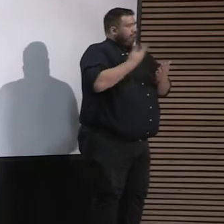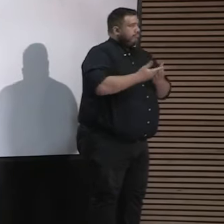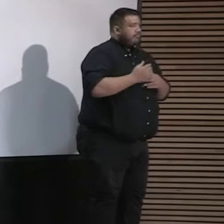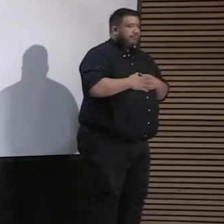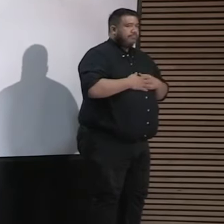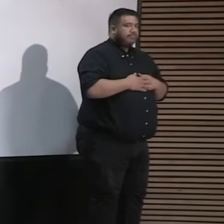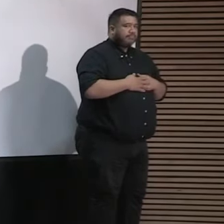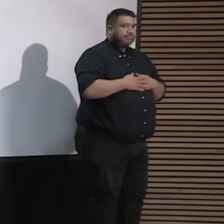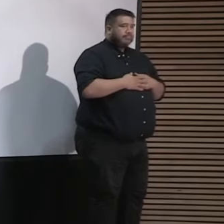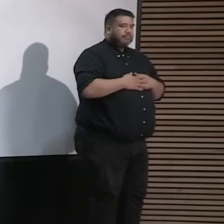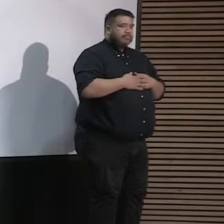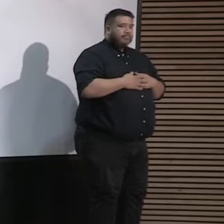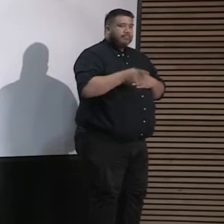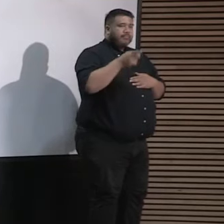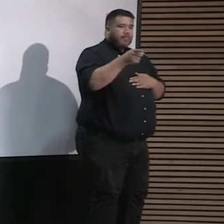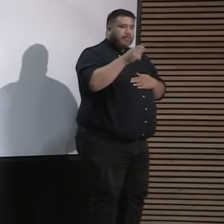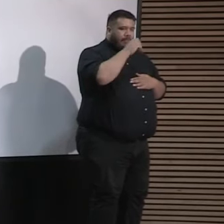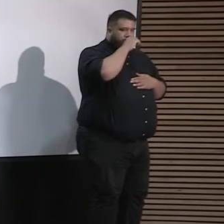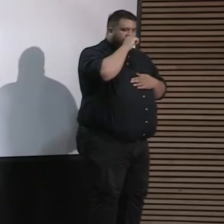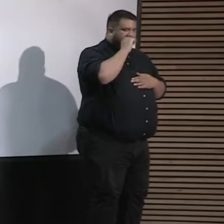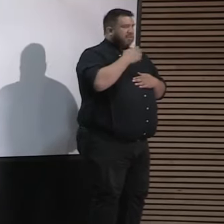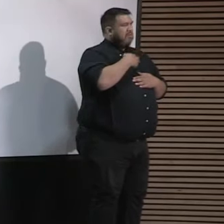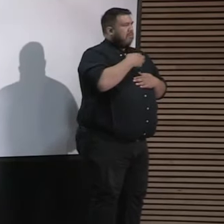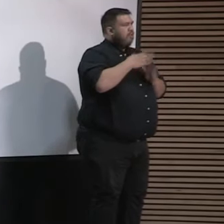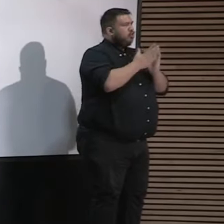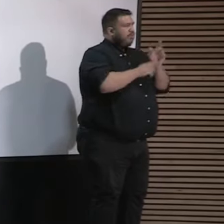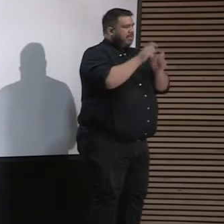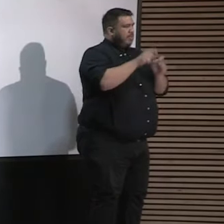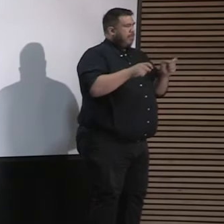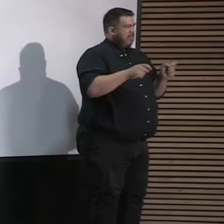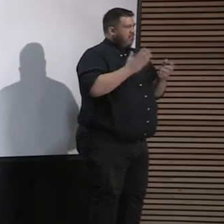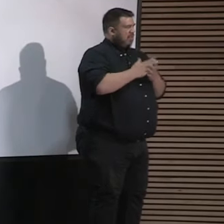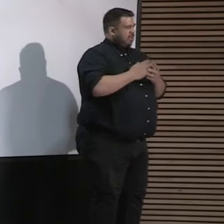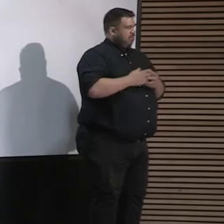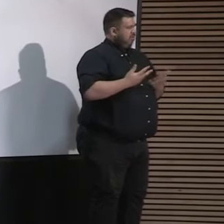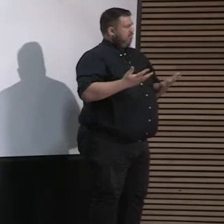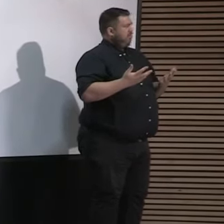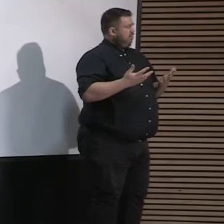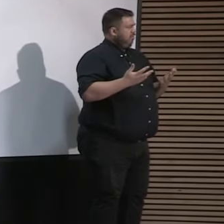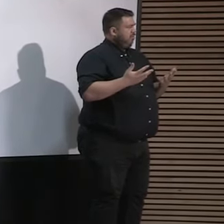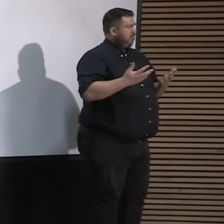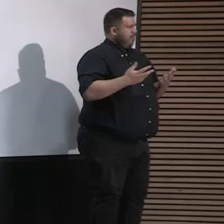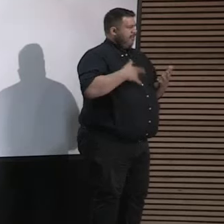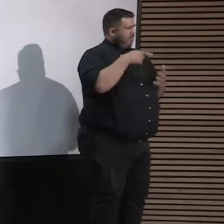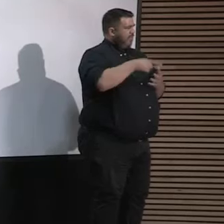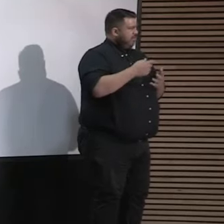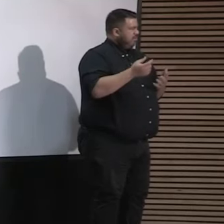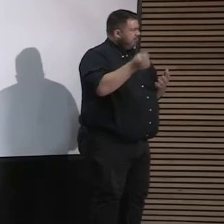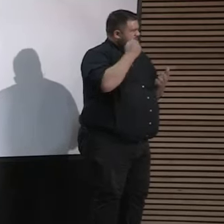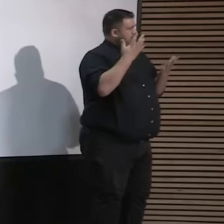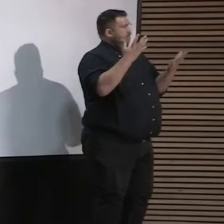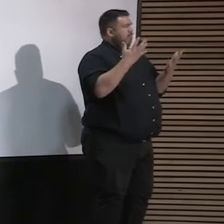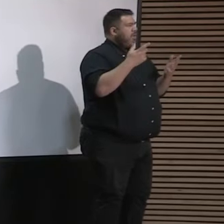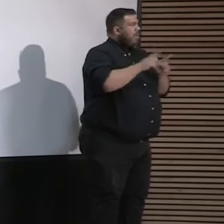on. We seem to be universally outraged by this. I mean, what should they make by this total accountability gulf, should we say, between the Ministry of